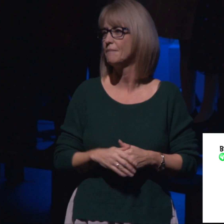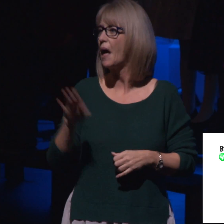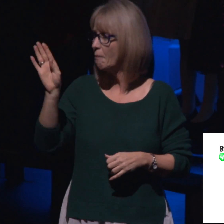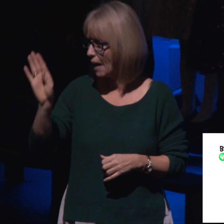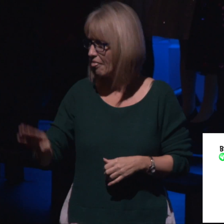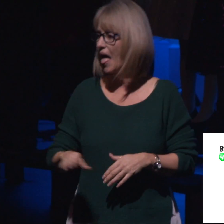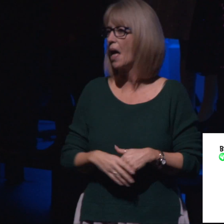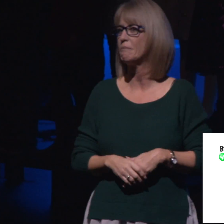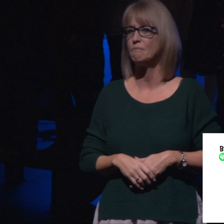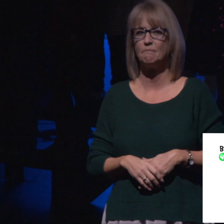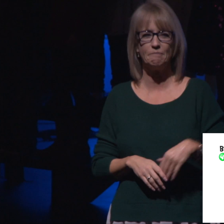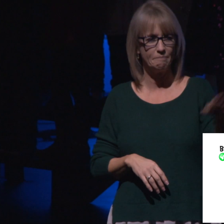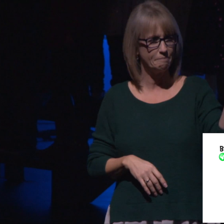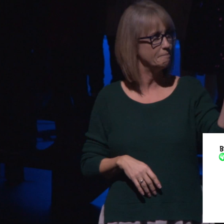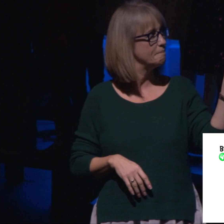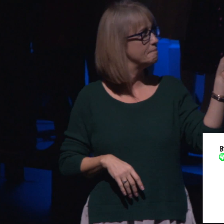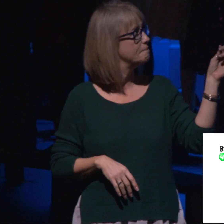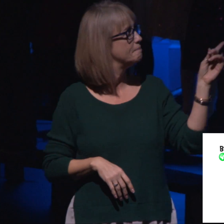Bethlehem.